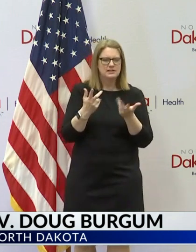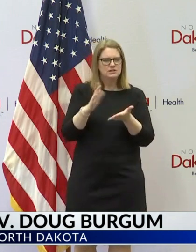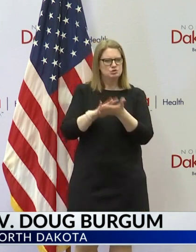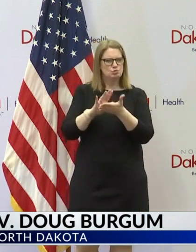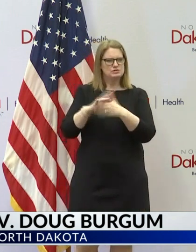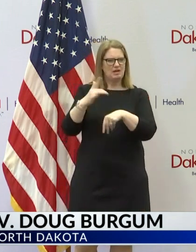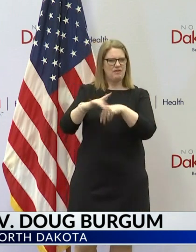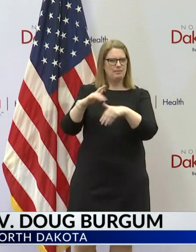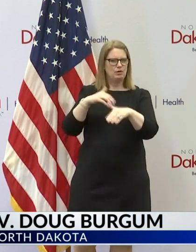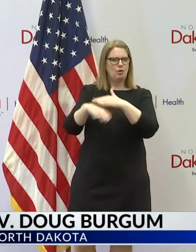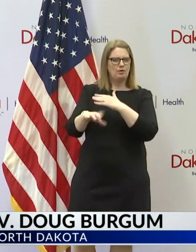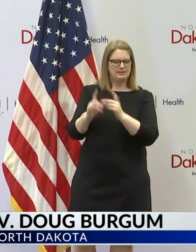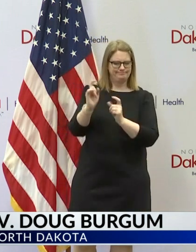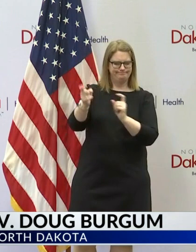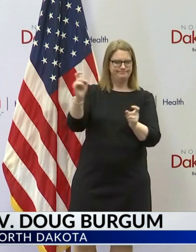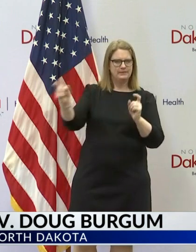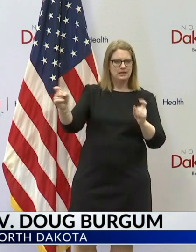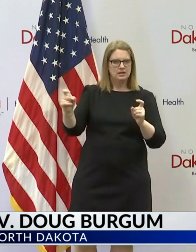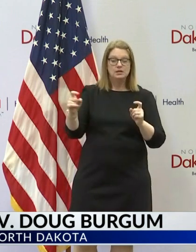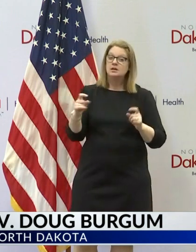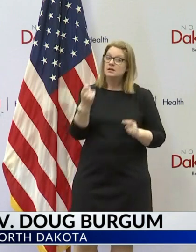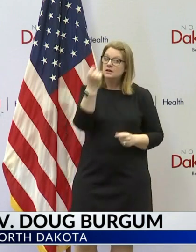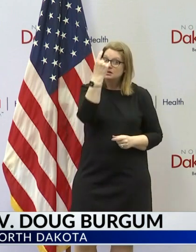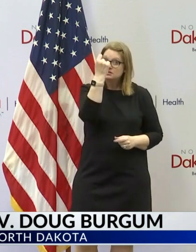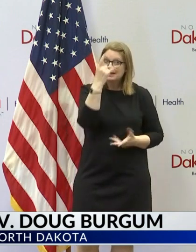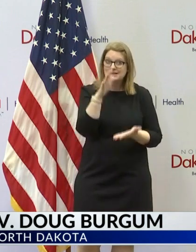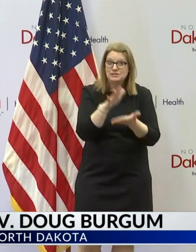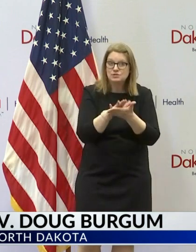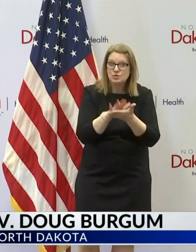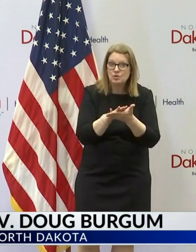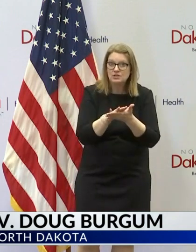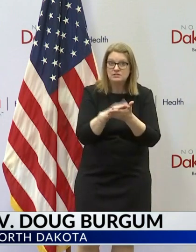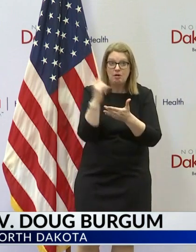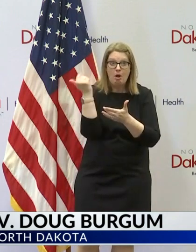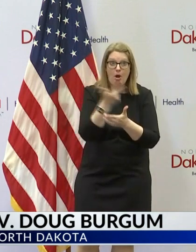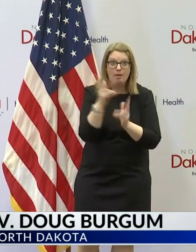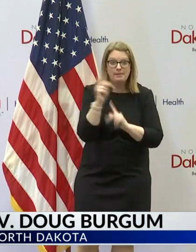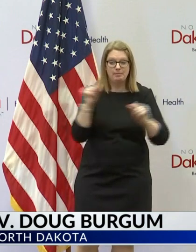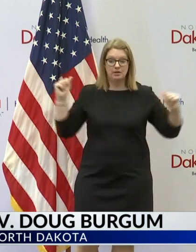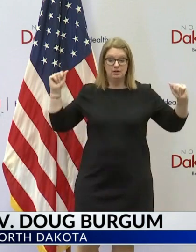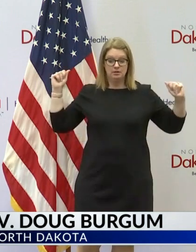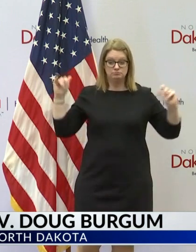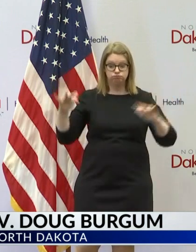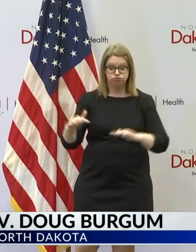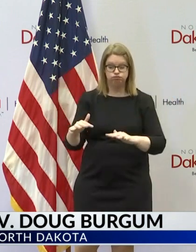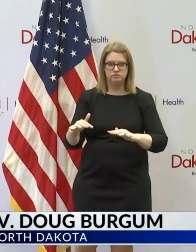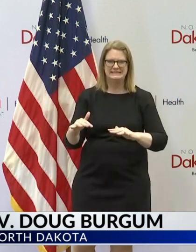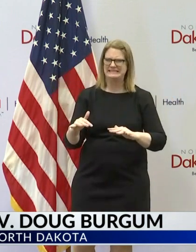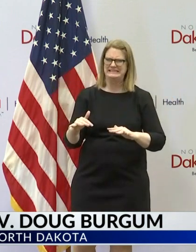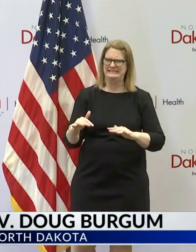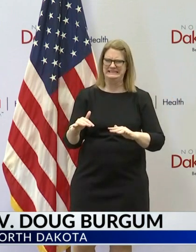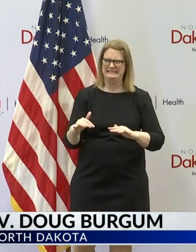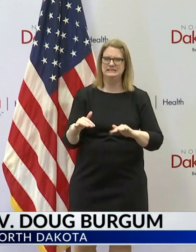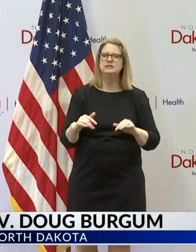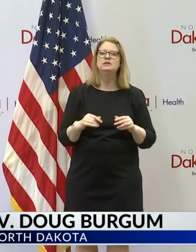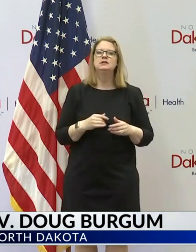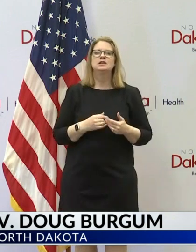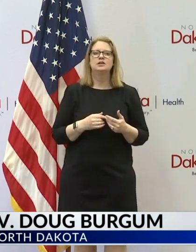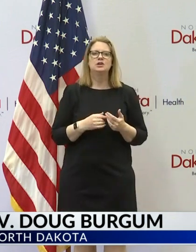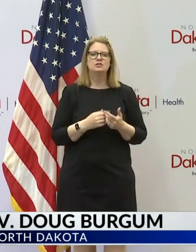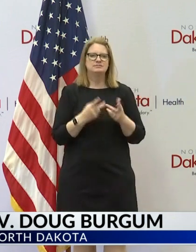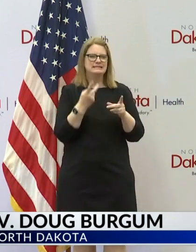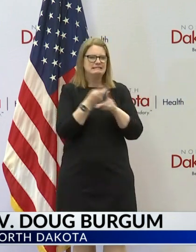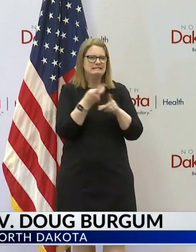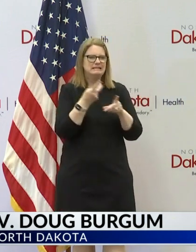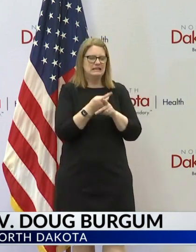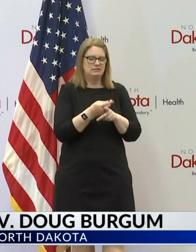and again, encouraging schools to not have everybody come at one time. I'm sure nobody would do that. It would be, bring people in phases, keep